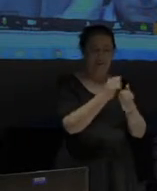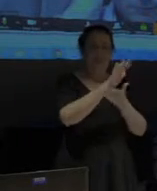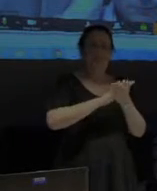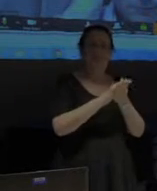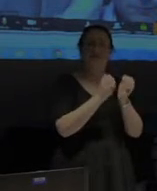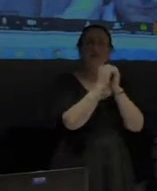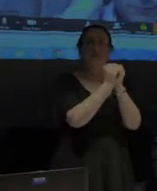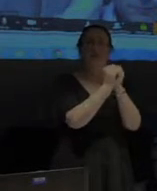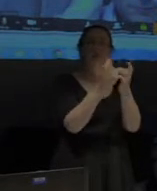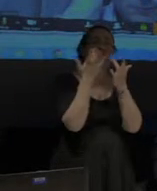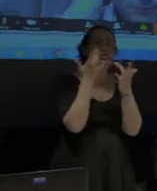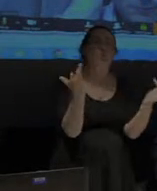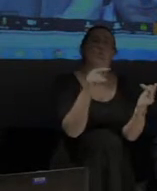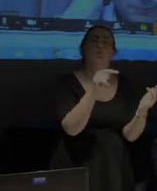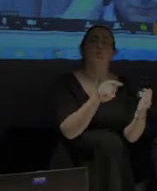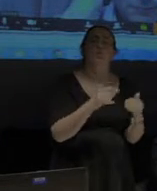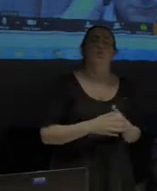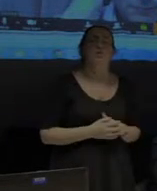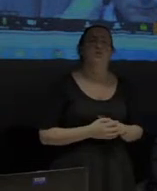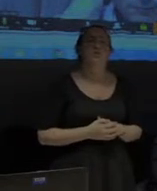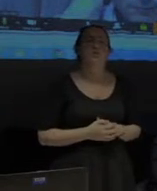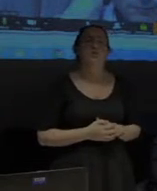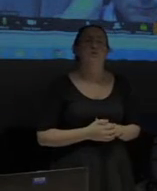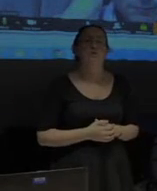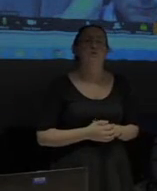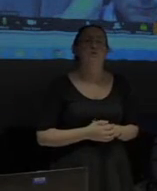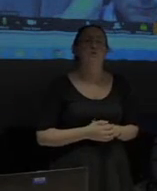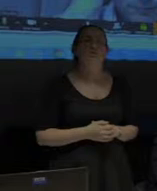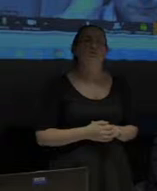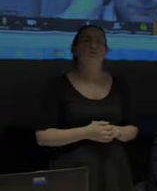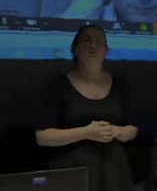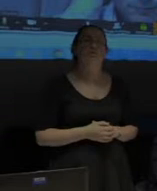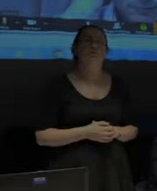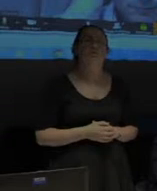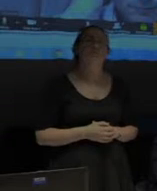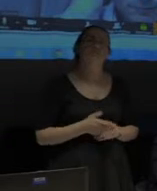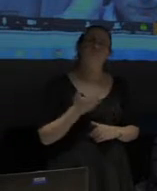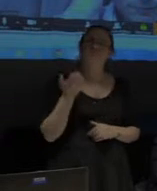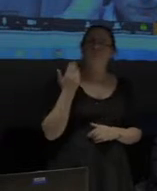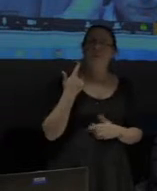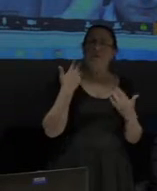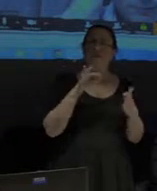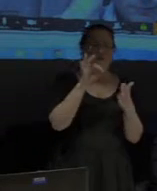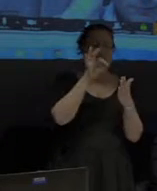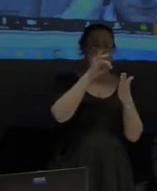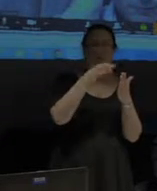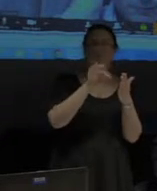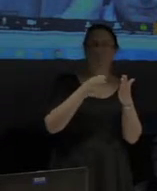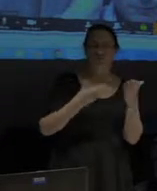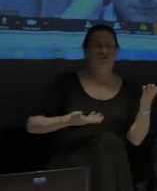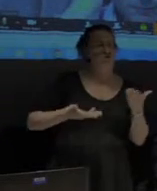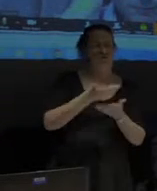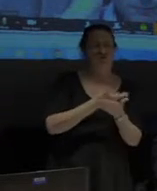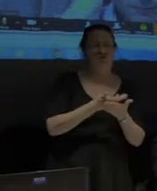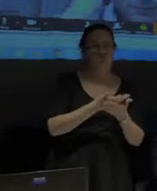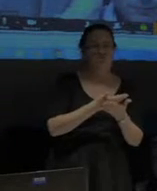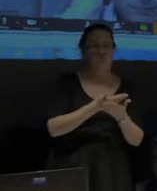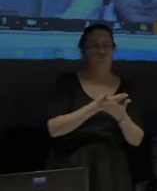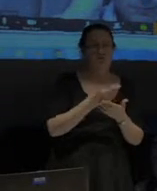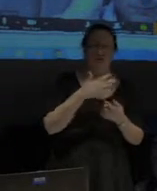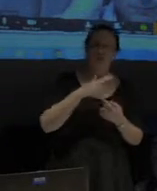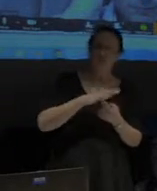So we talked earlier about the tick box thing, which is important and is